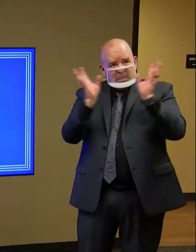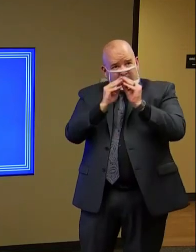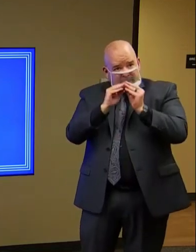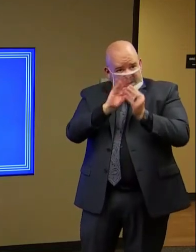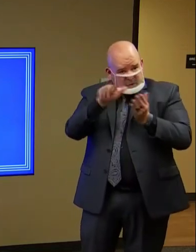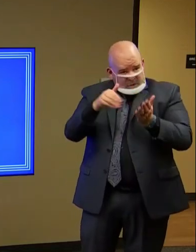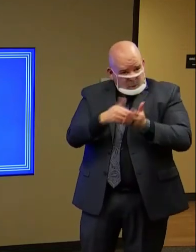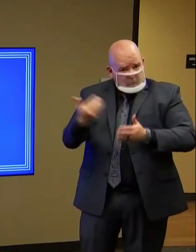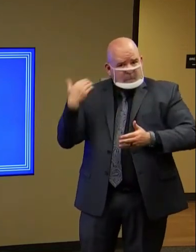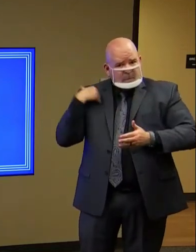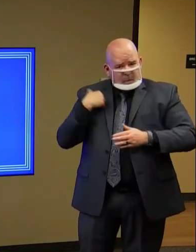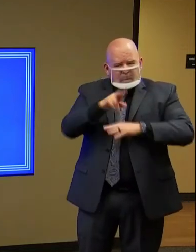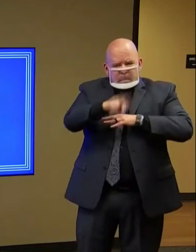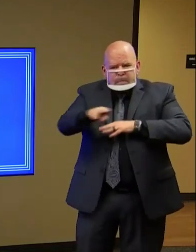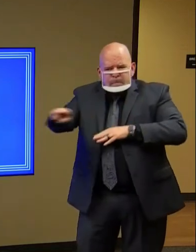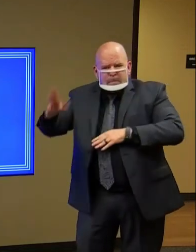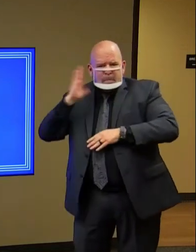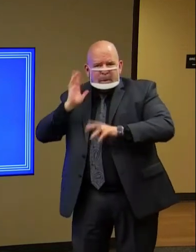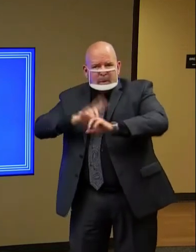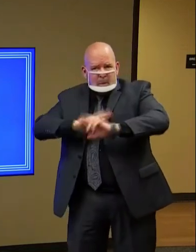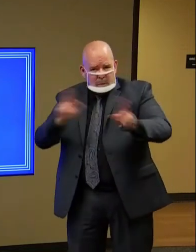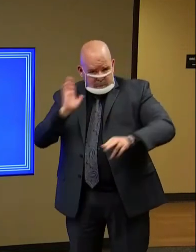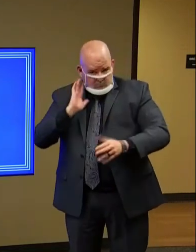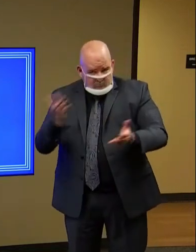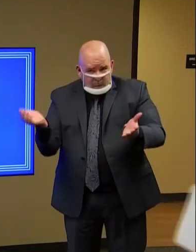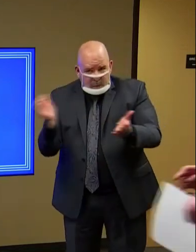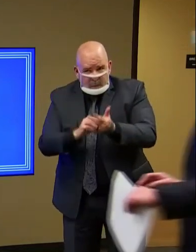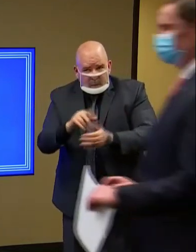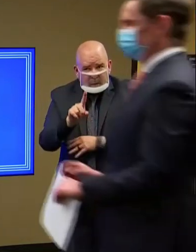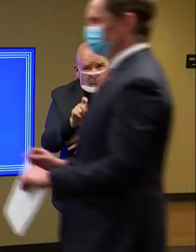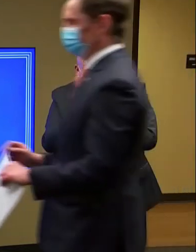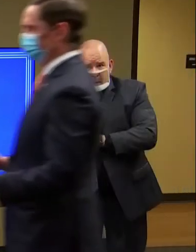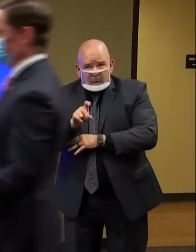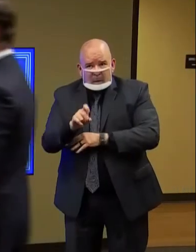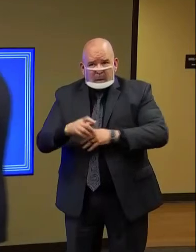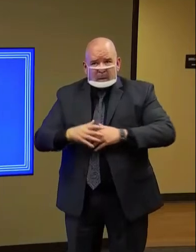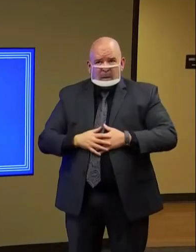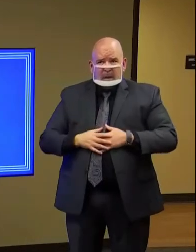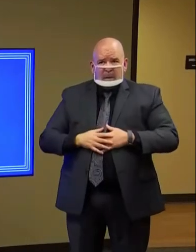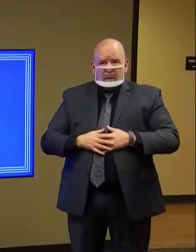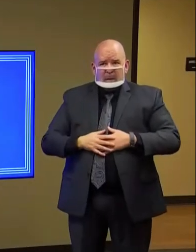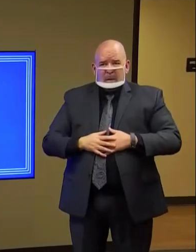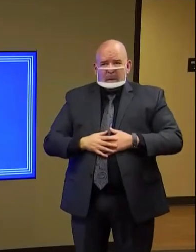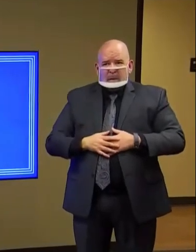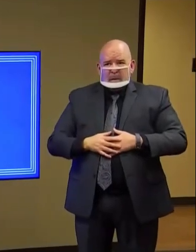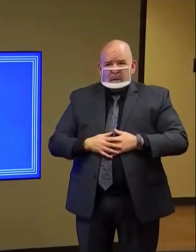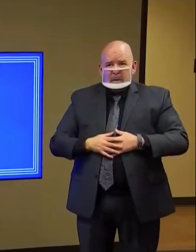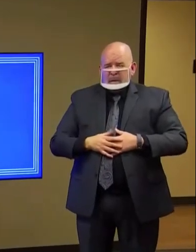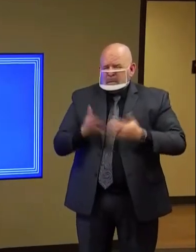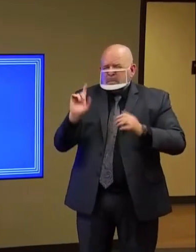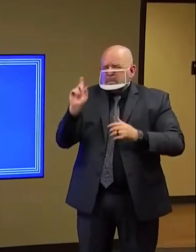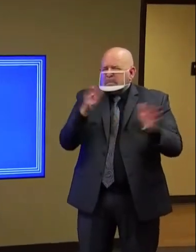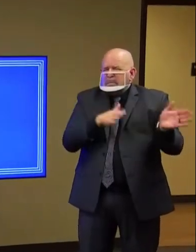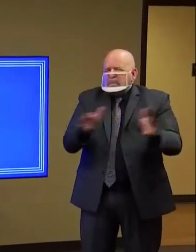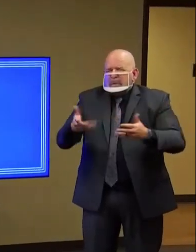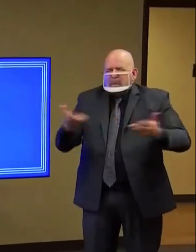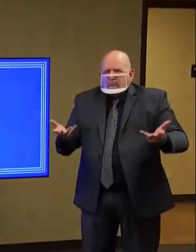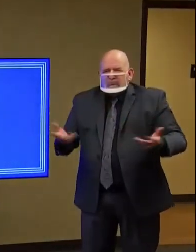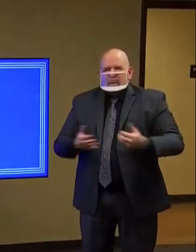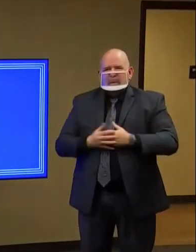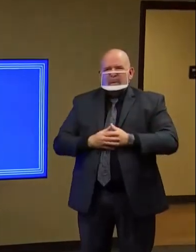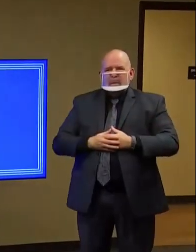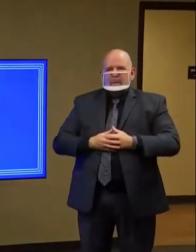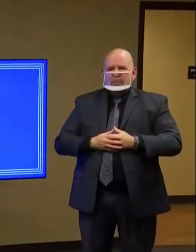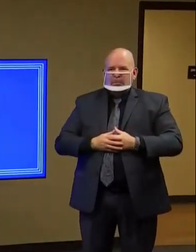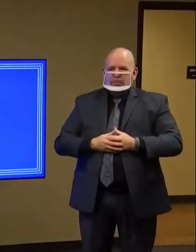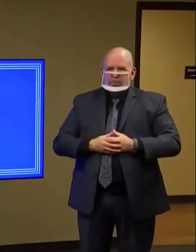beginning, because we're running low on beds. I just wanted to know what's the plan beside the hospitals. So